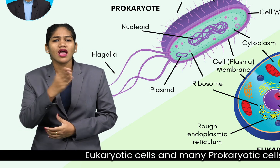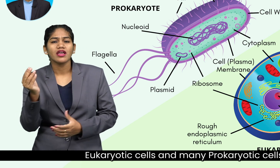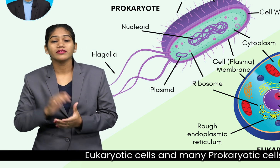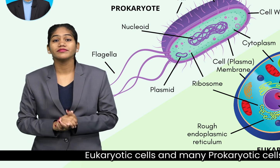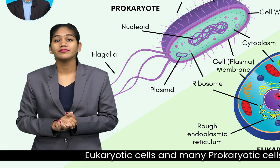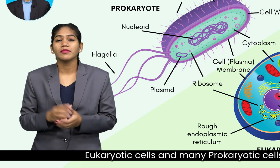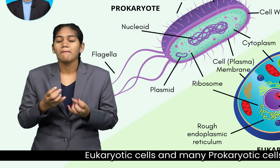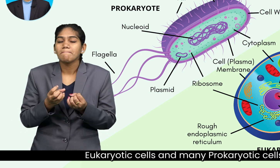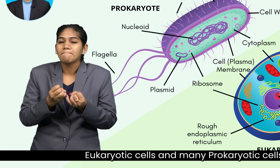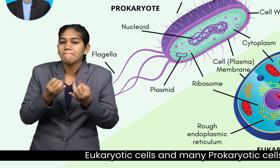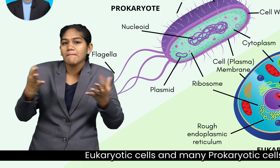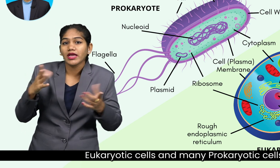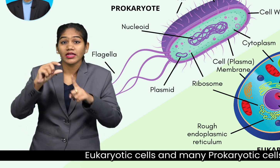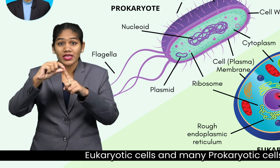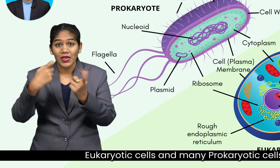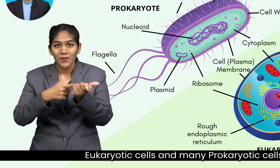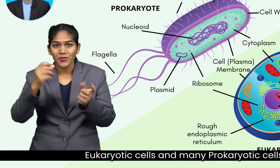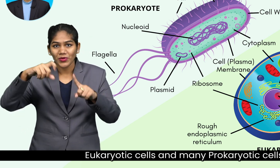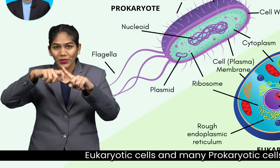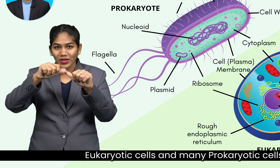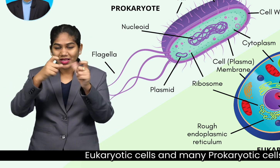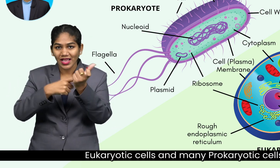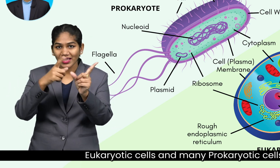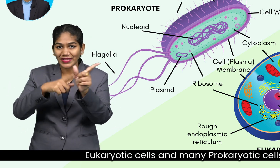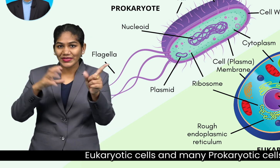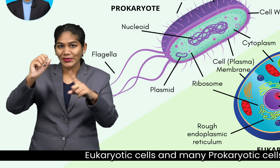and many prokaryotic cells